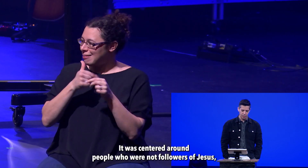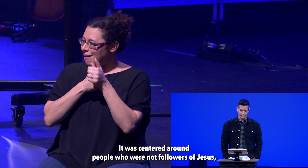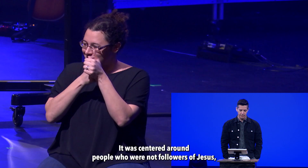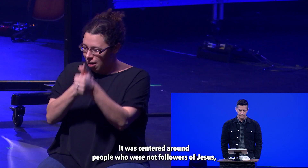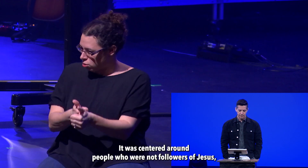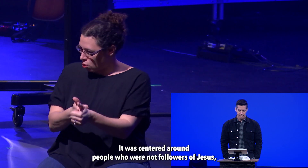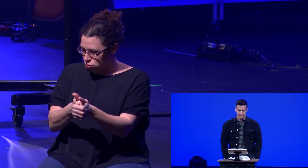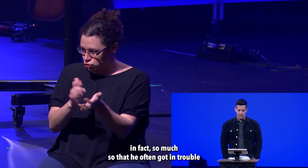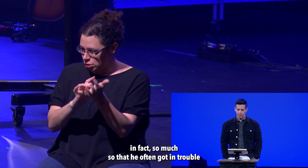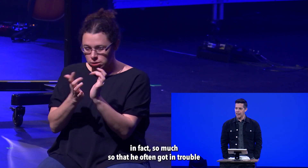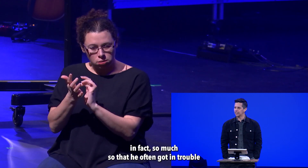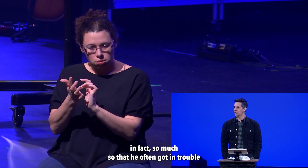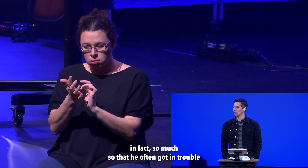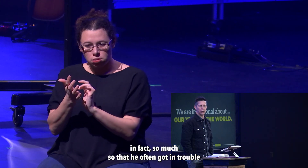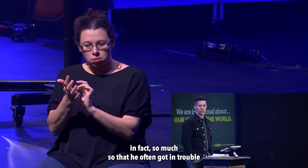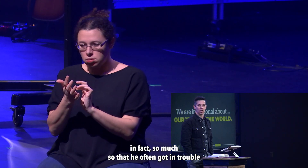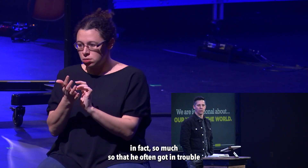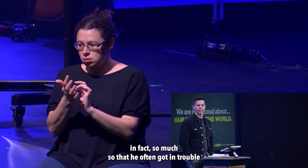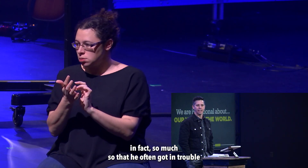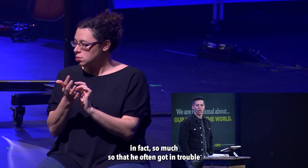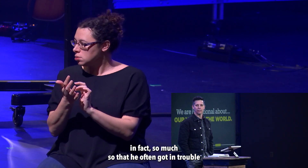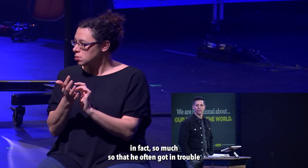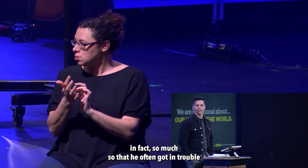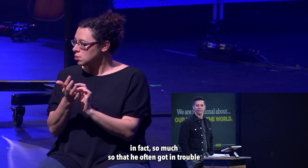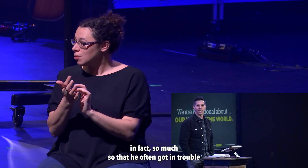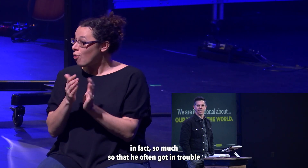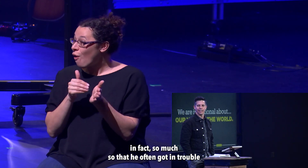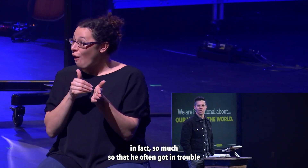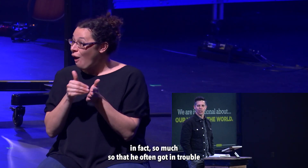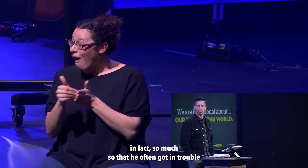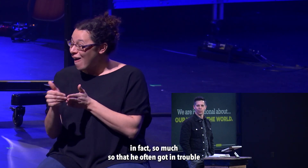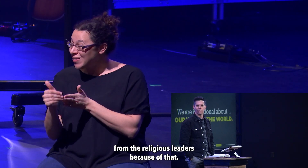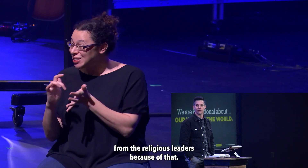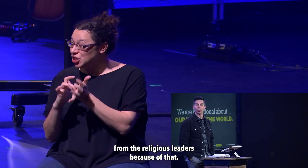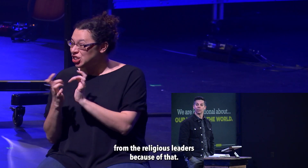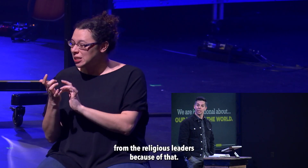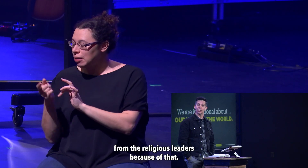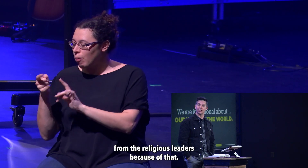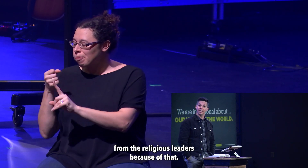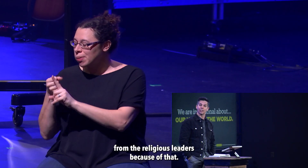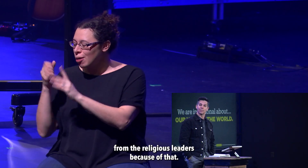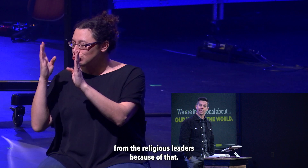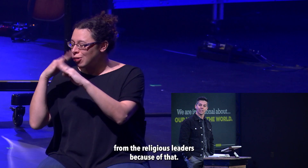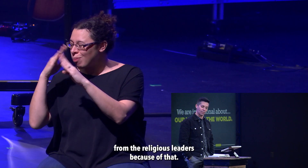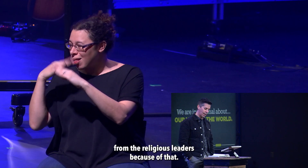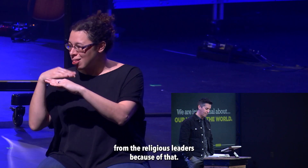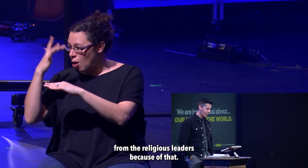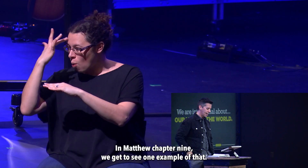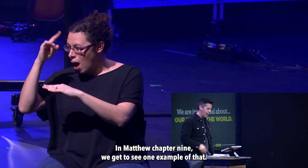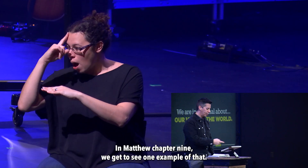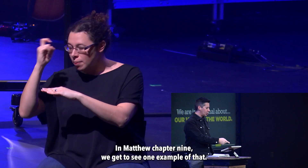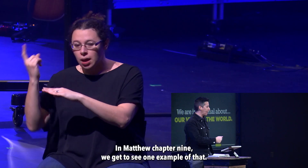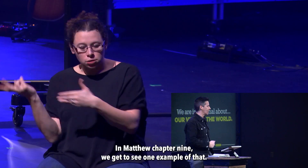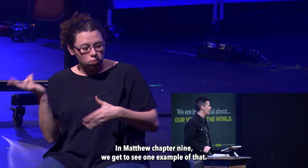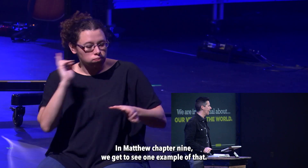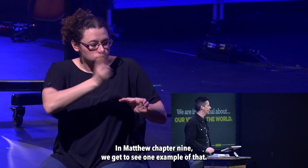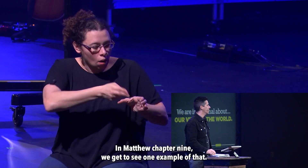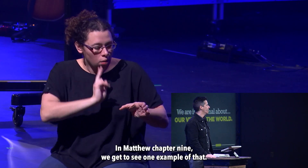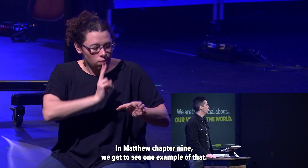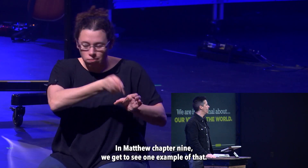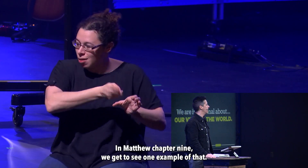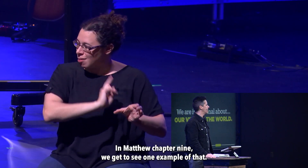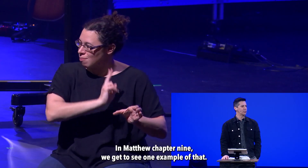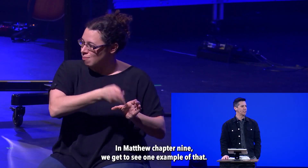followers of Jesus. In fact, so much so that he often got in trouble from the religious leaders because of that. In Matthew chapter